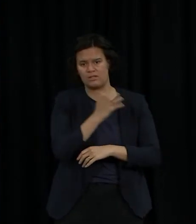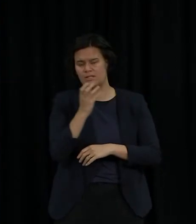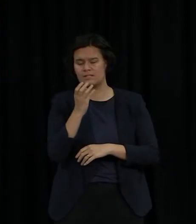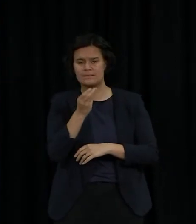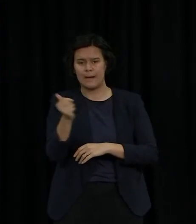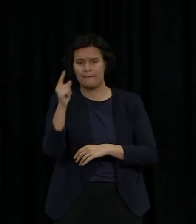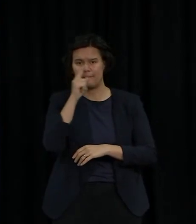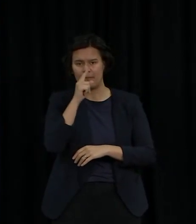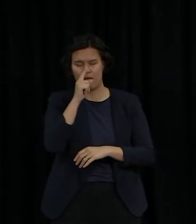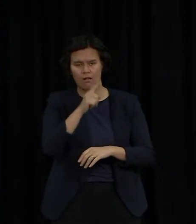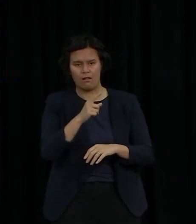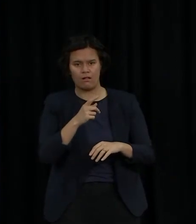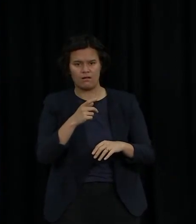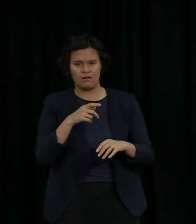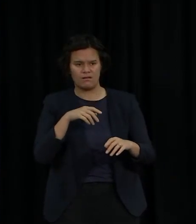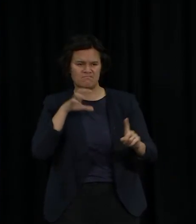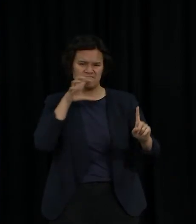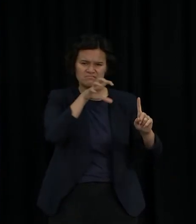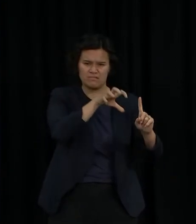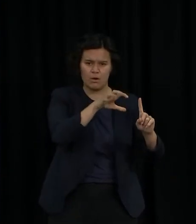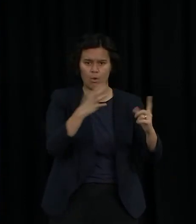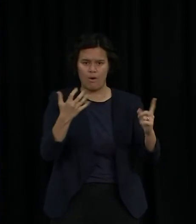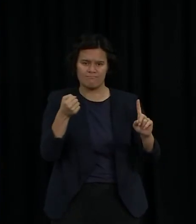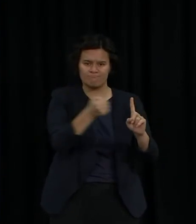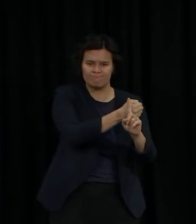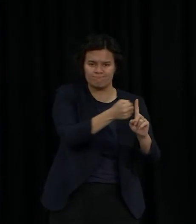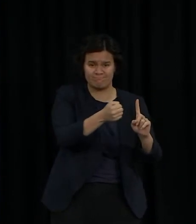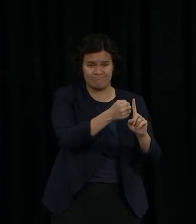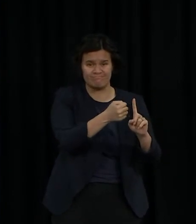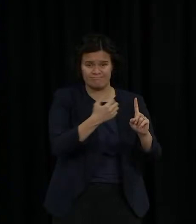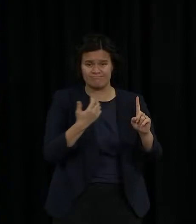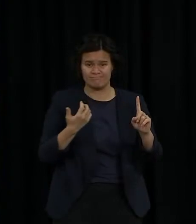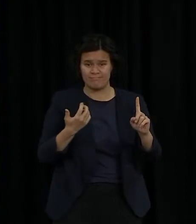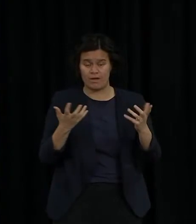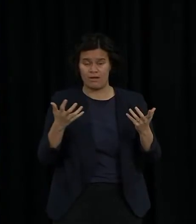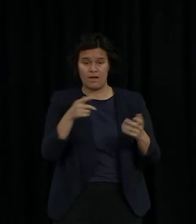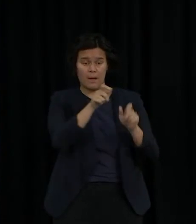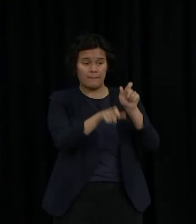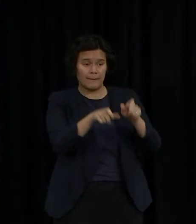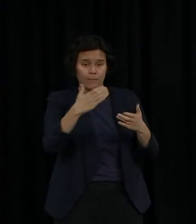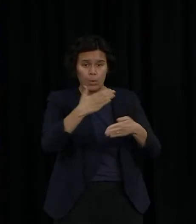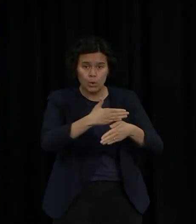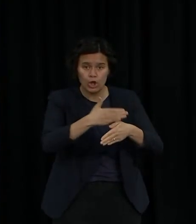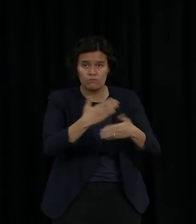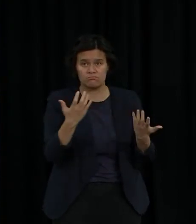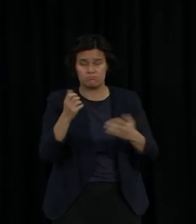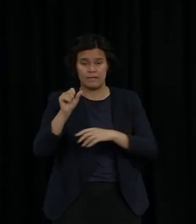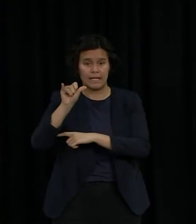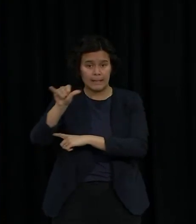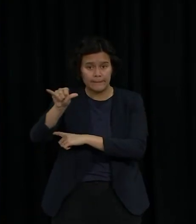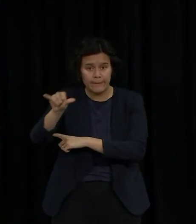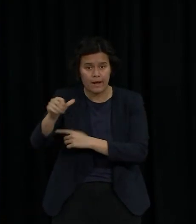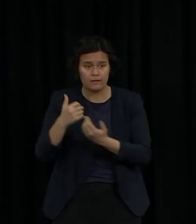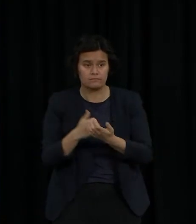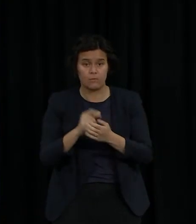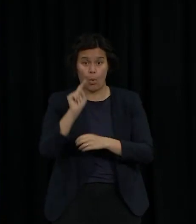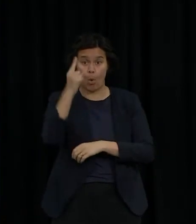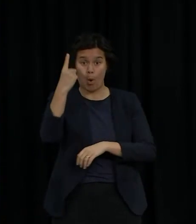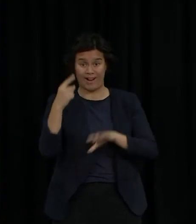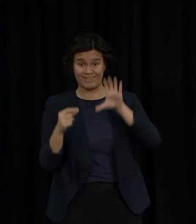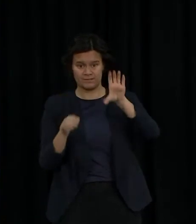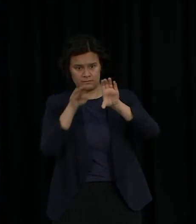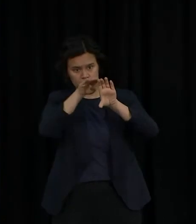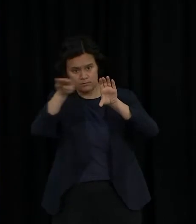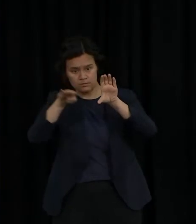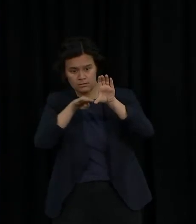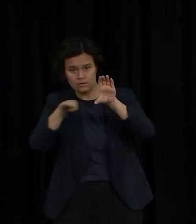workers, people working at the Auckland air and land boundaries and in our supermarkets and on Healthline. I know